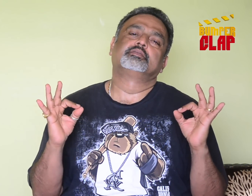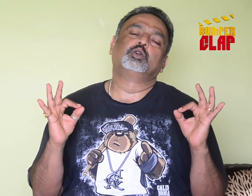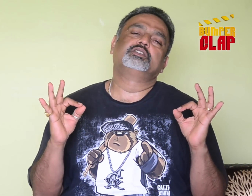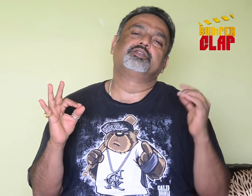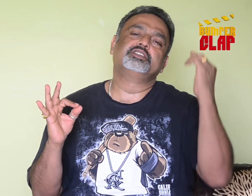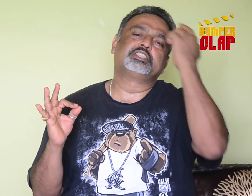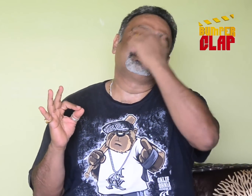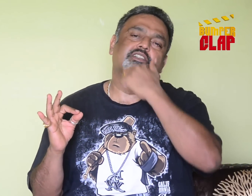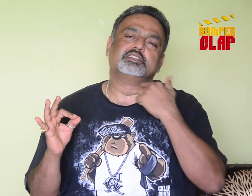What is the difference in the expression?